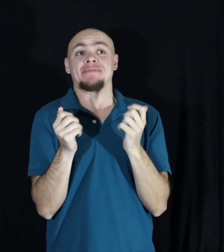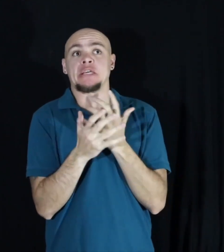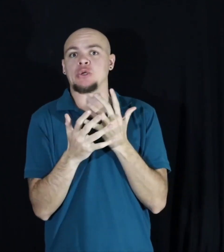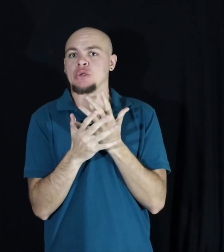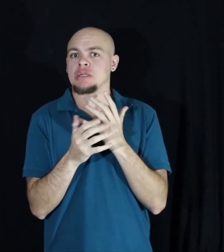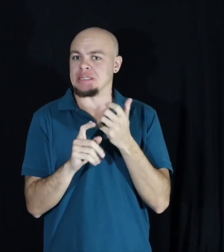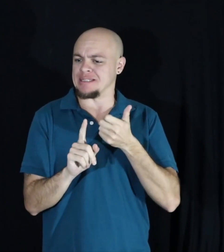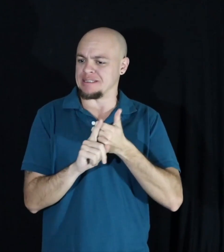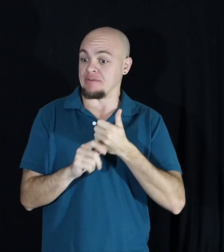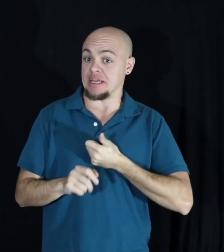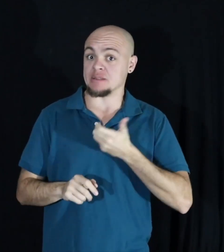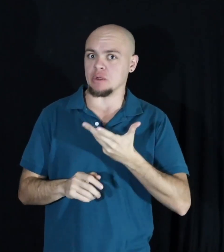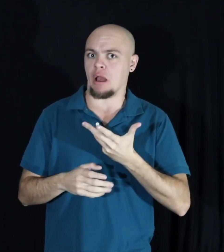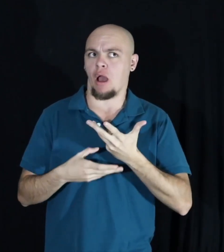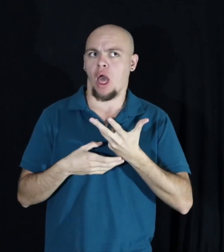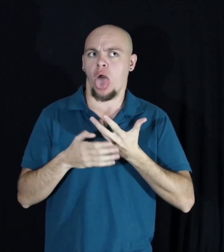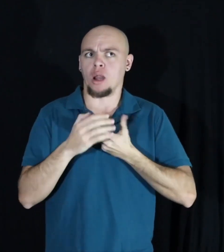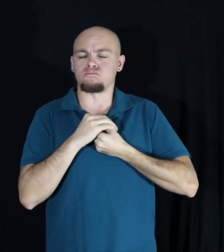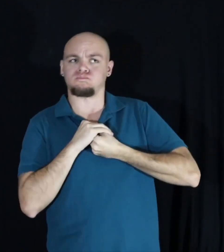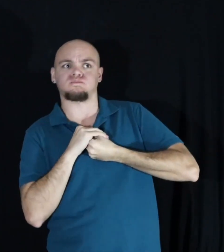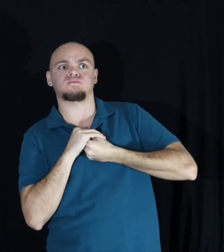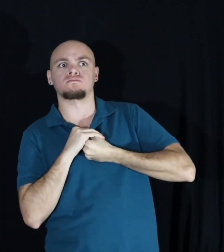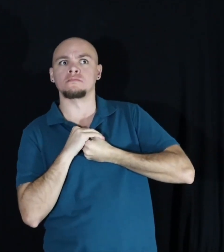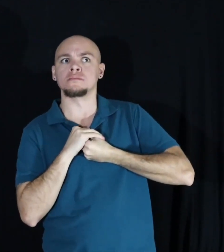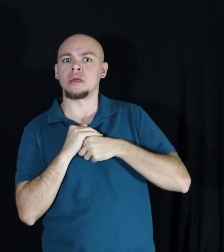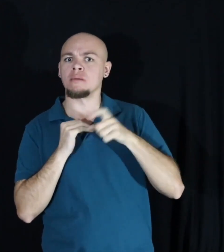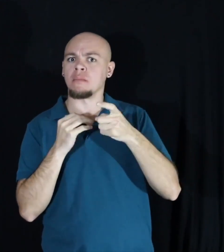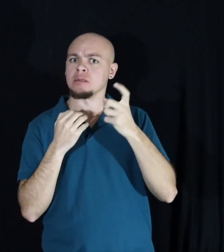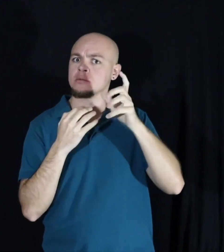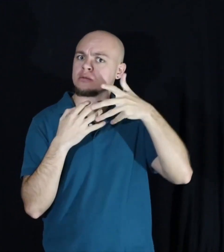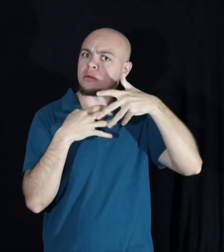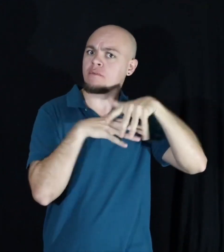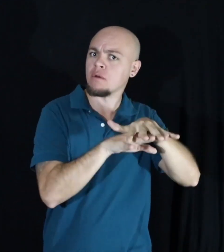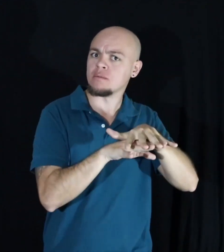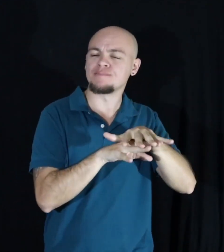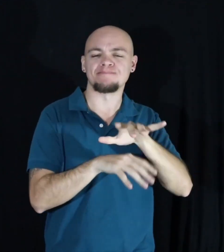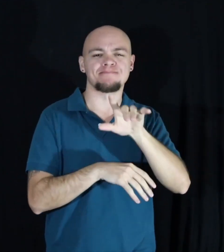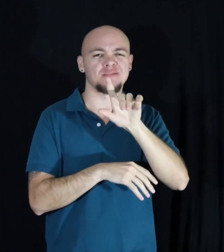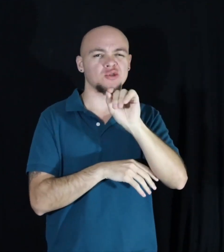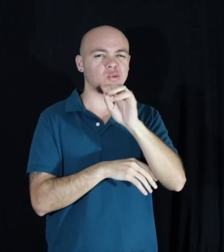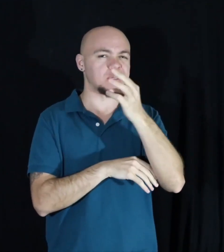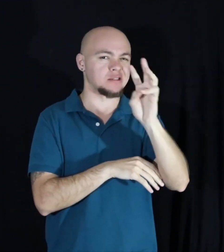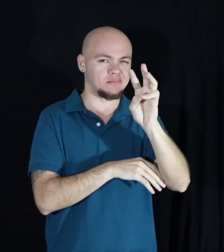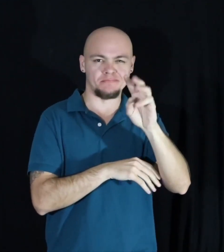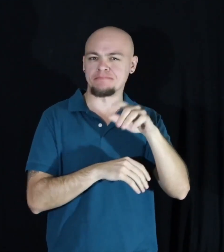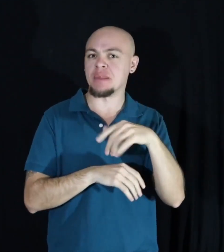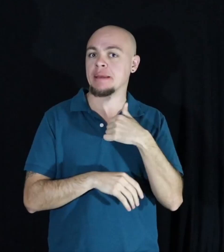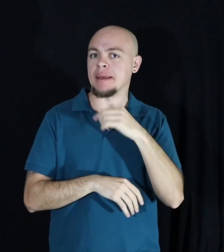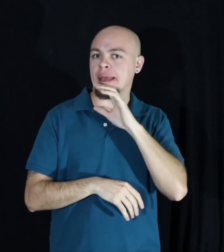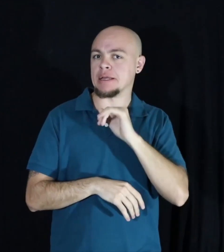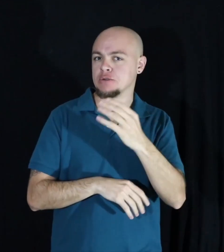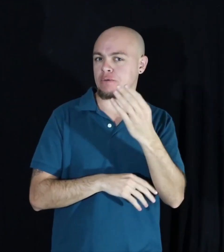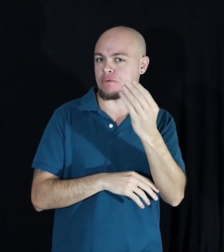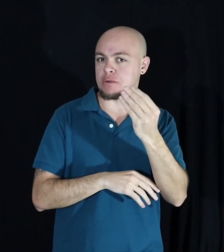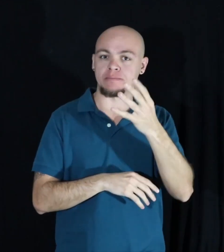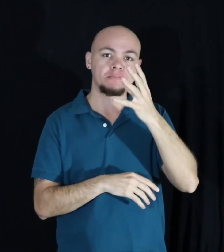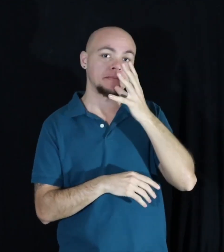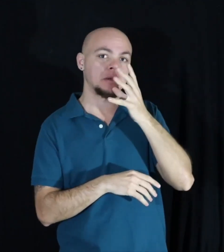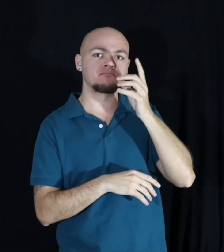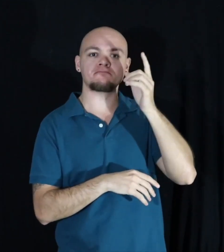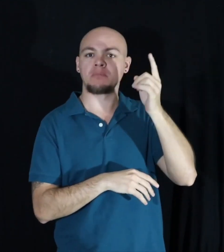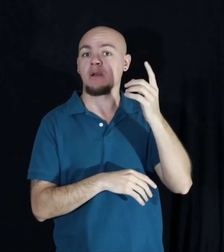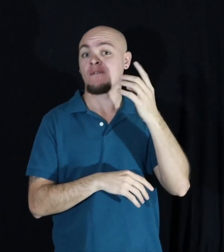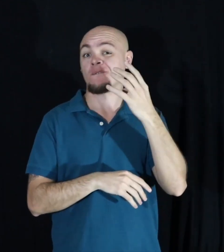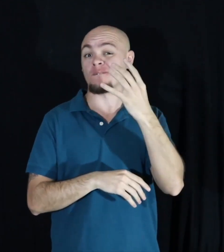was hindered and we were forced to conform. Now, let me take you back to 2016. I was 14, and my mum had just spent